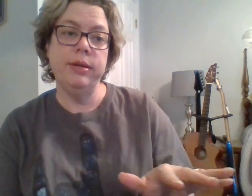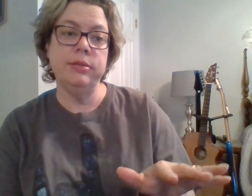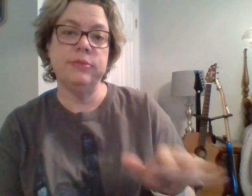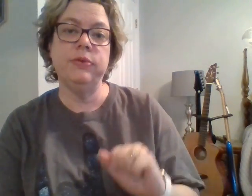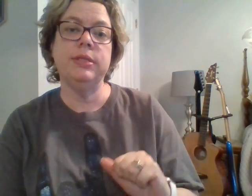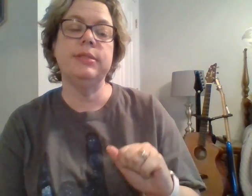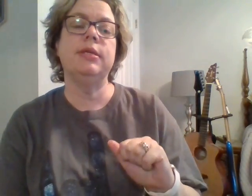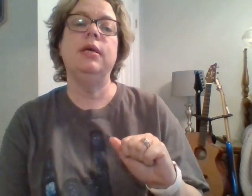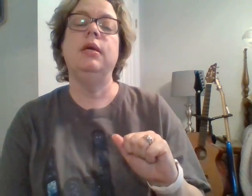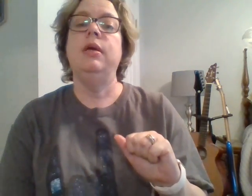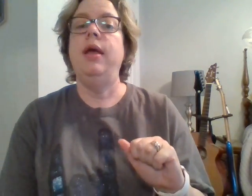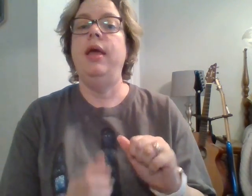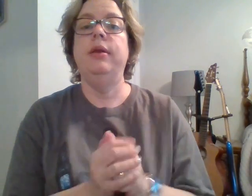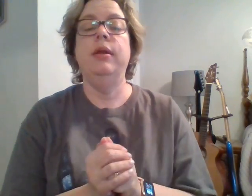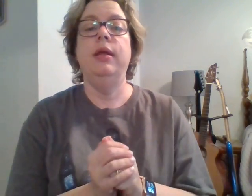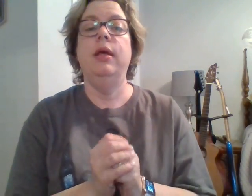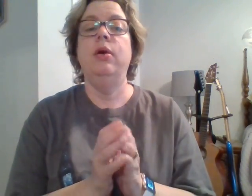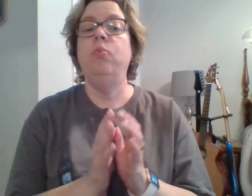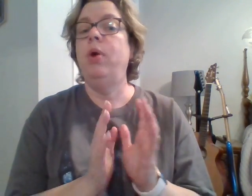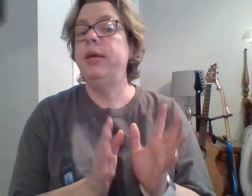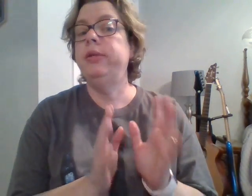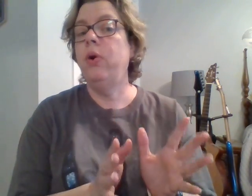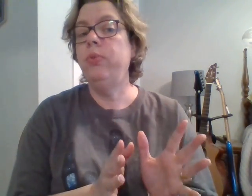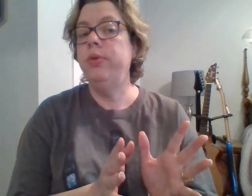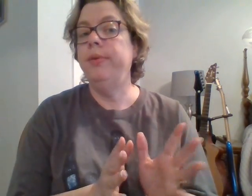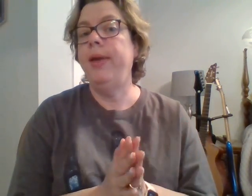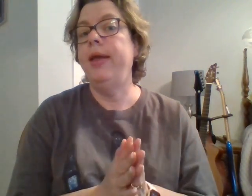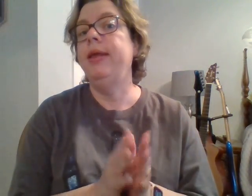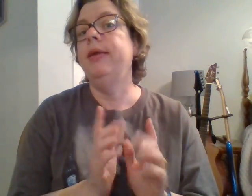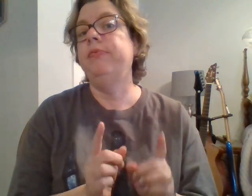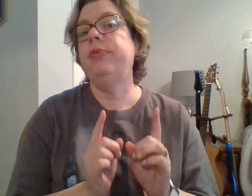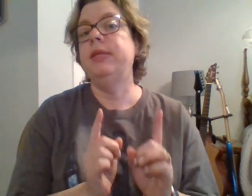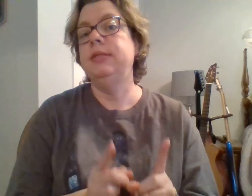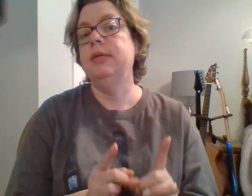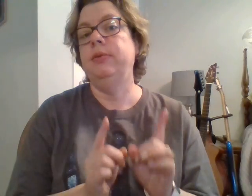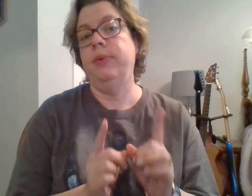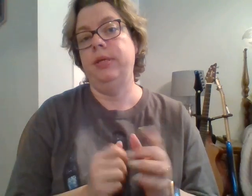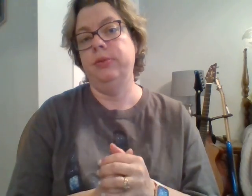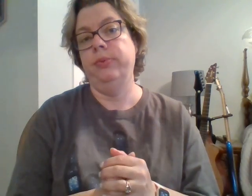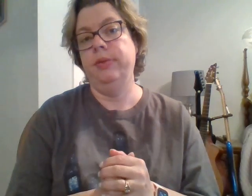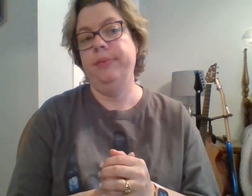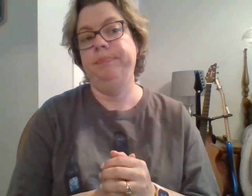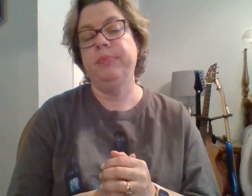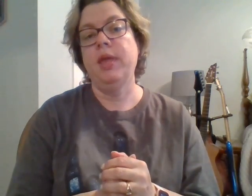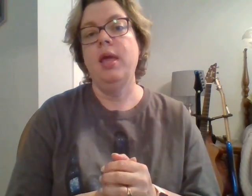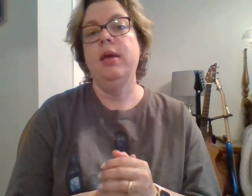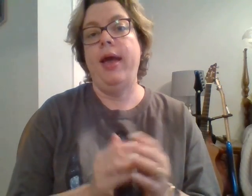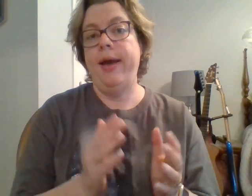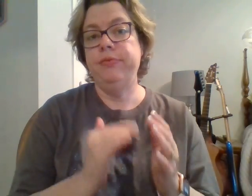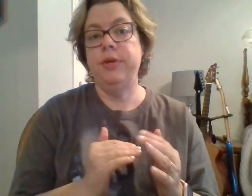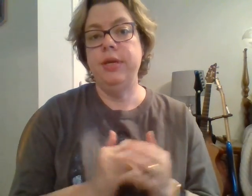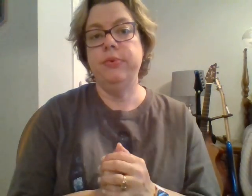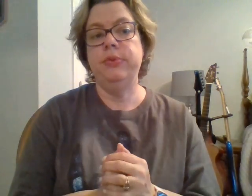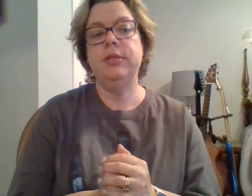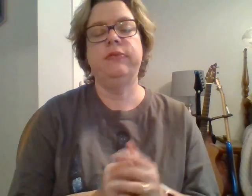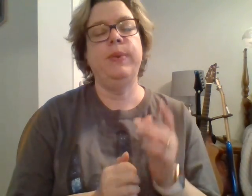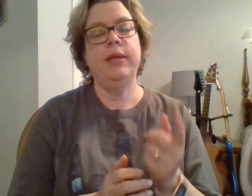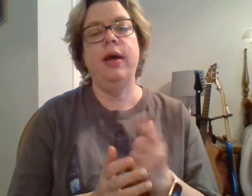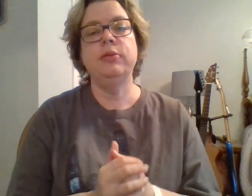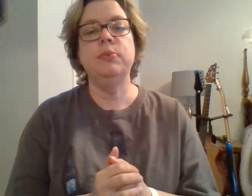his friends, and what he told them, and if they did what he told them after he healed the deaf man. Now, I do want to